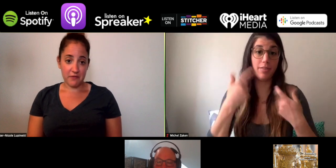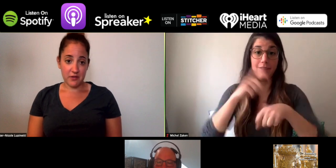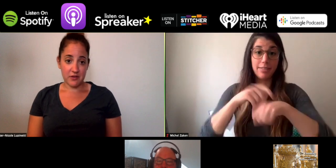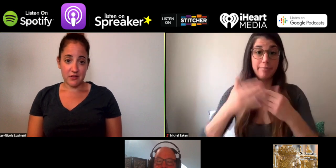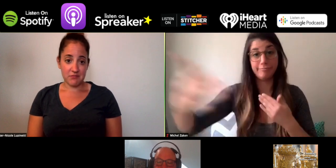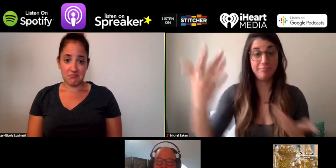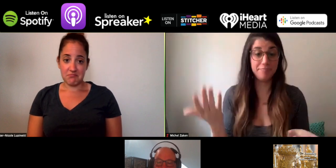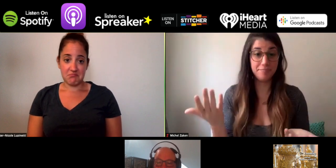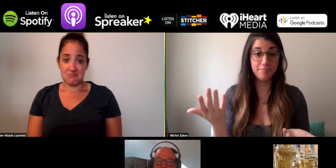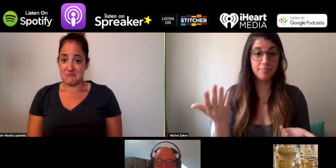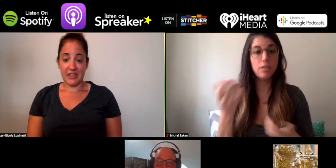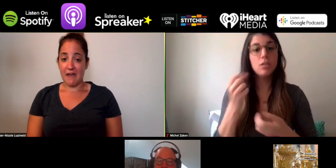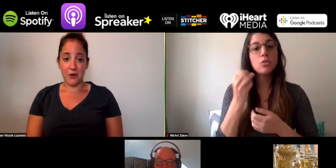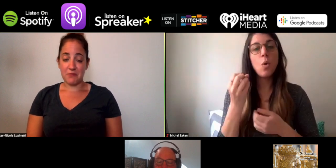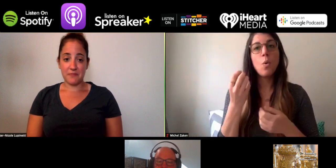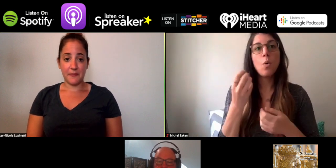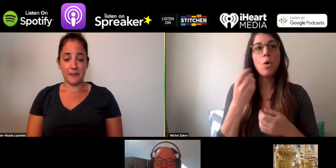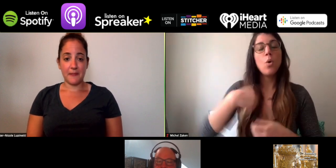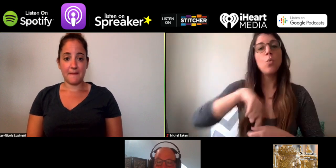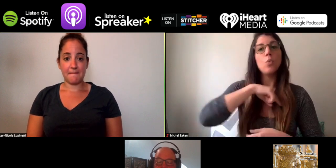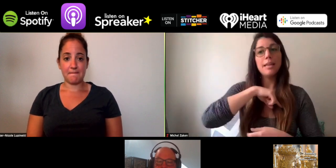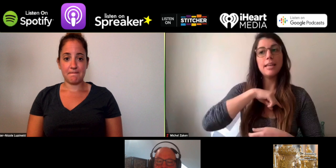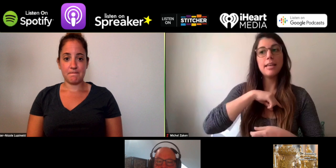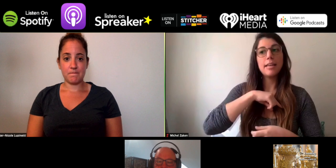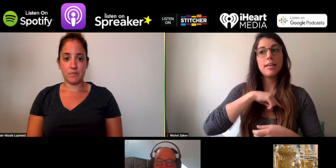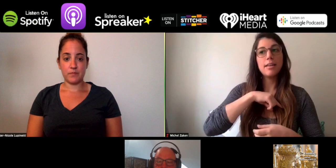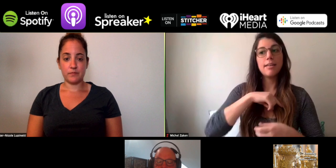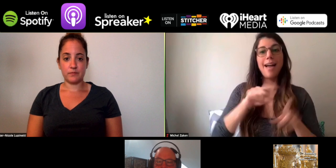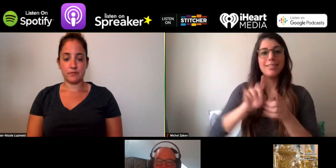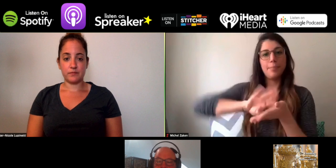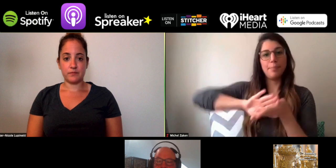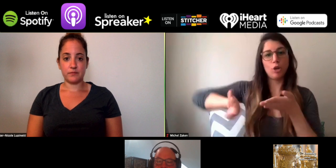life, like ever.